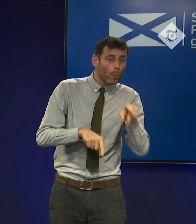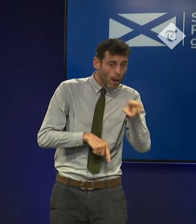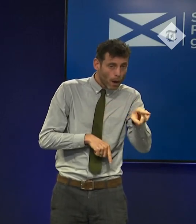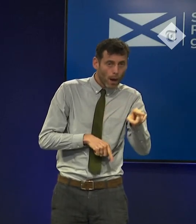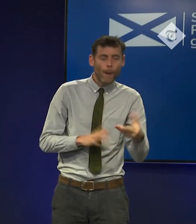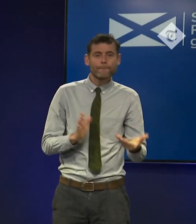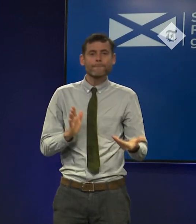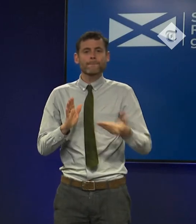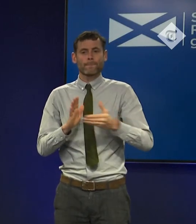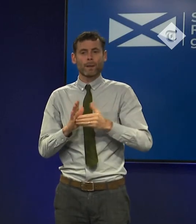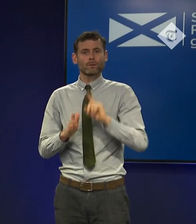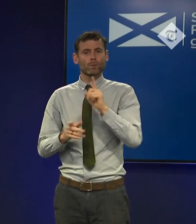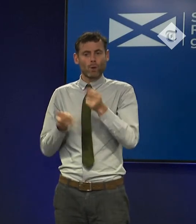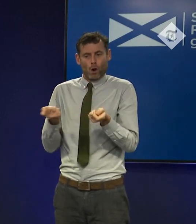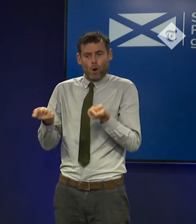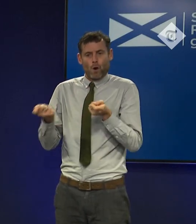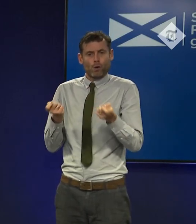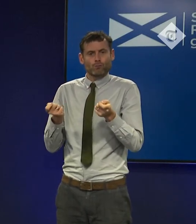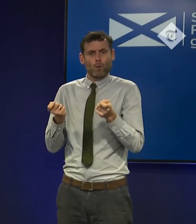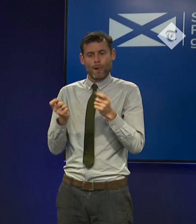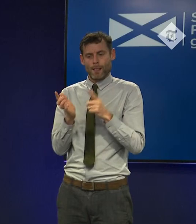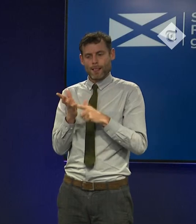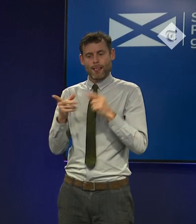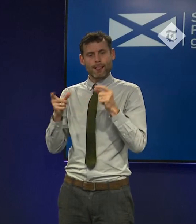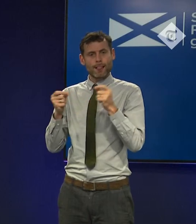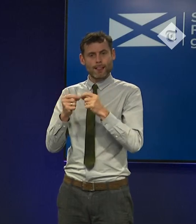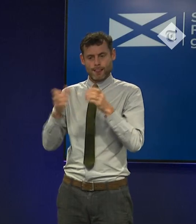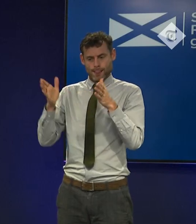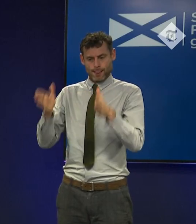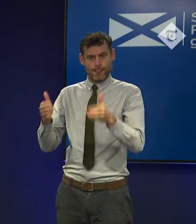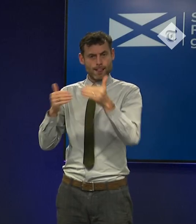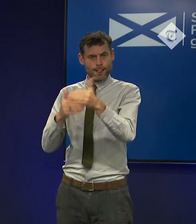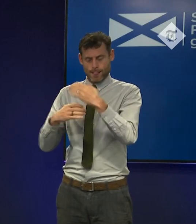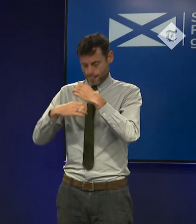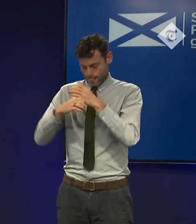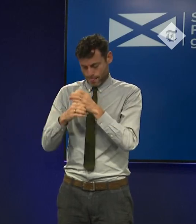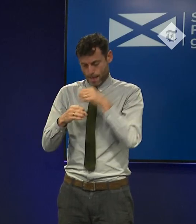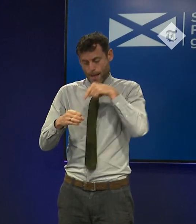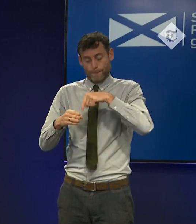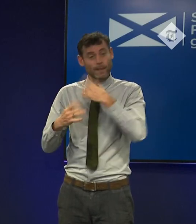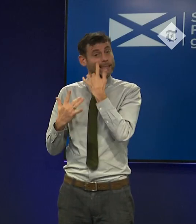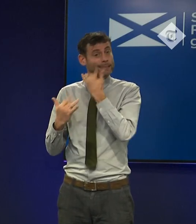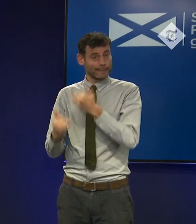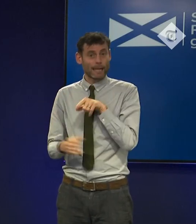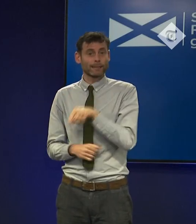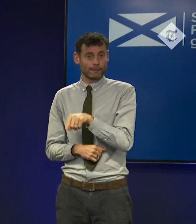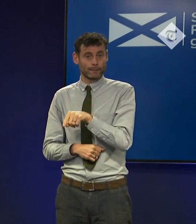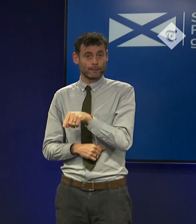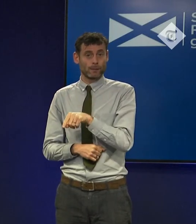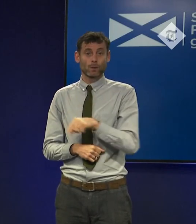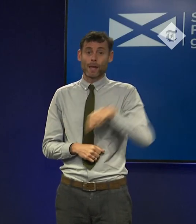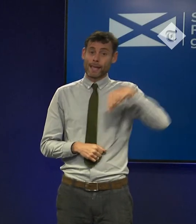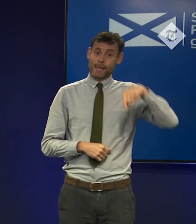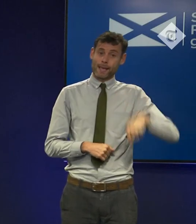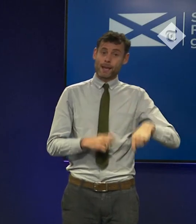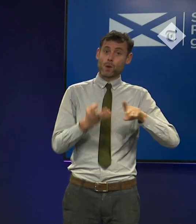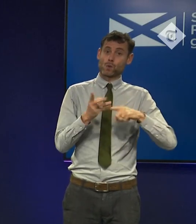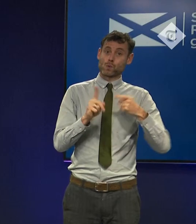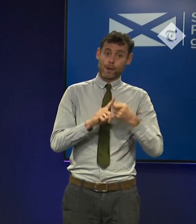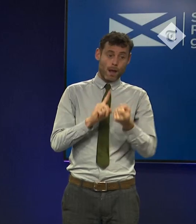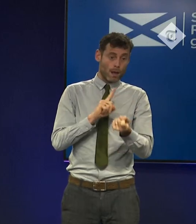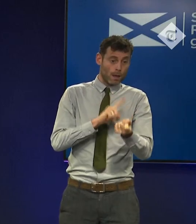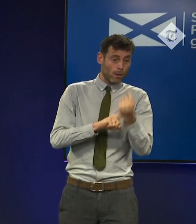well. And we can, now that we have identified some cases in the UK, that will allow us to retrieve